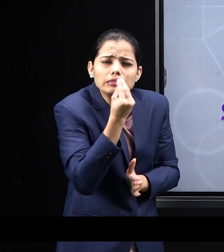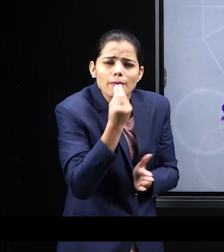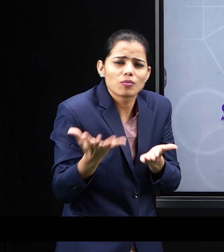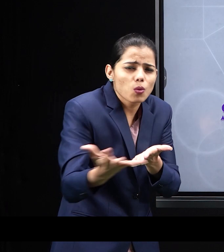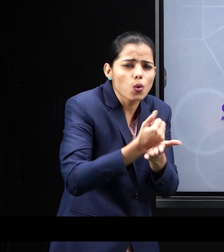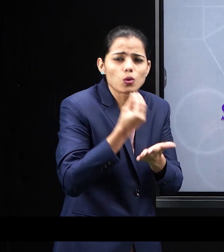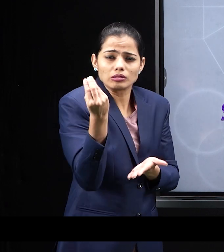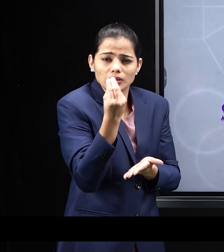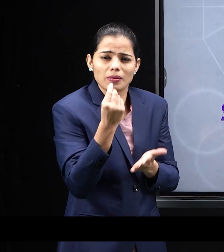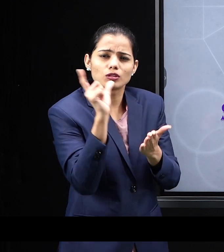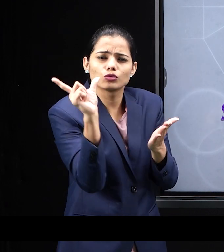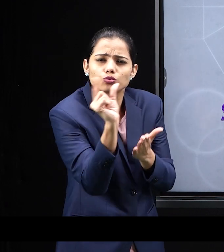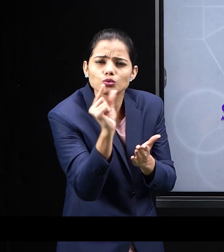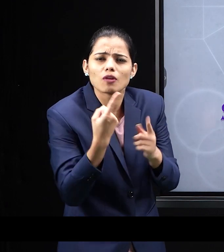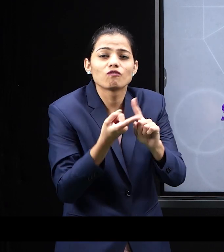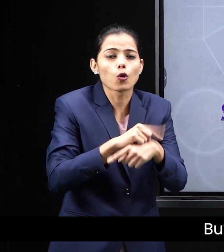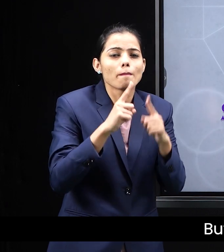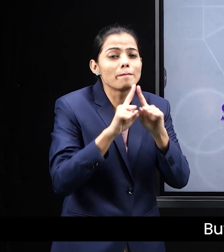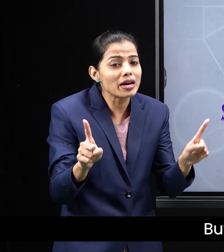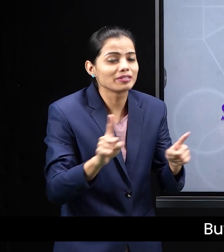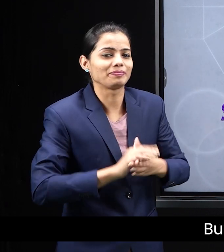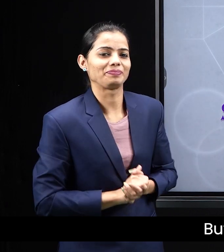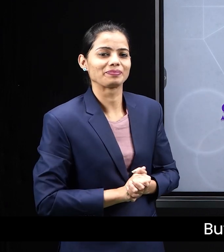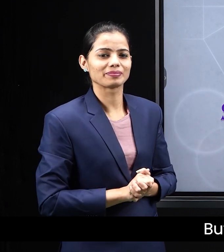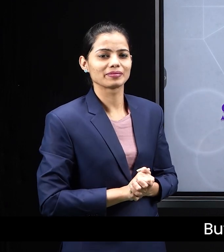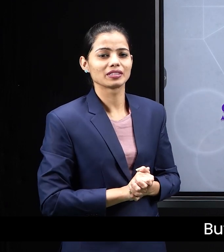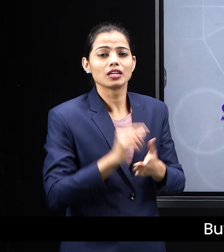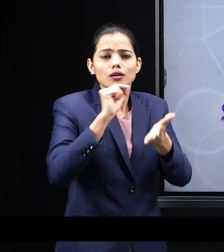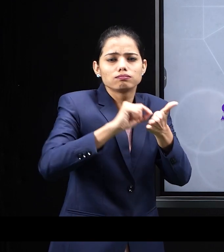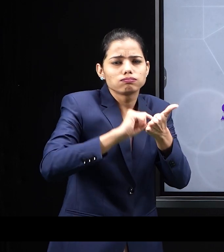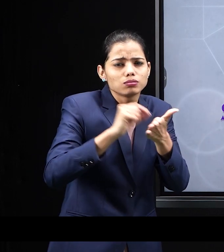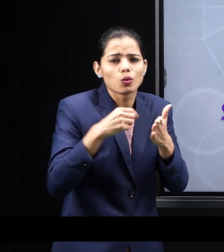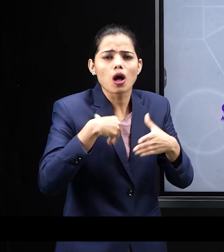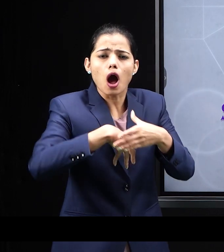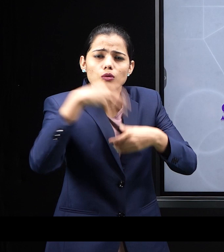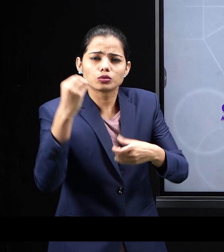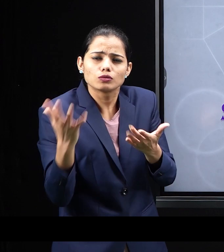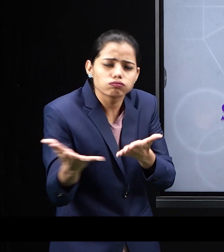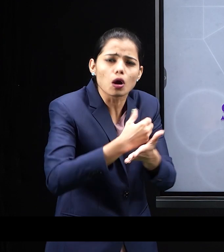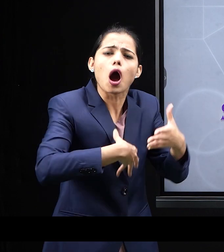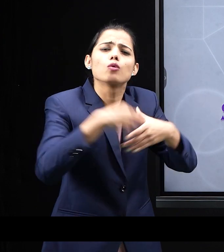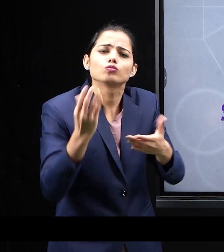some short form, but writing out the collection may be difficult.